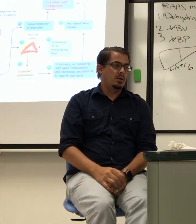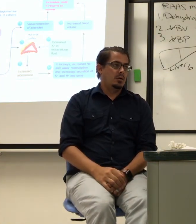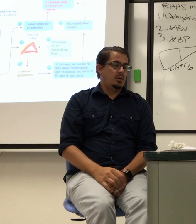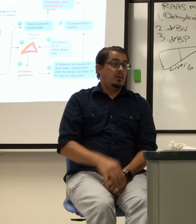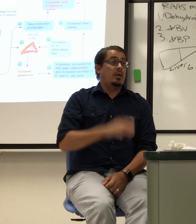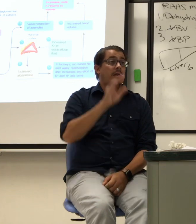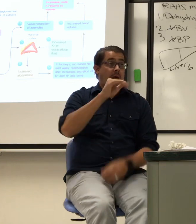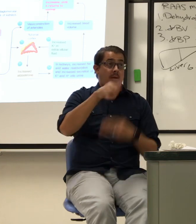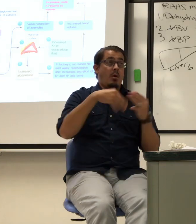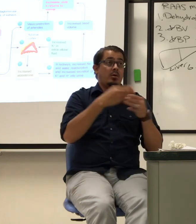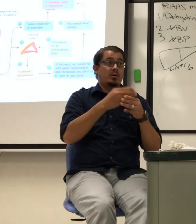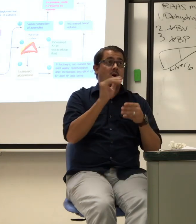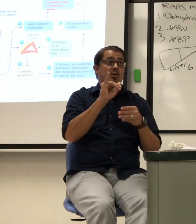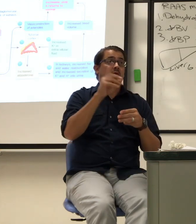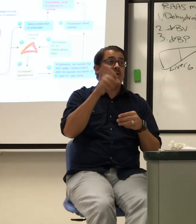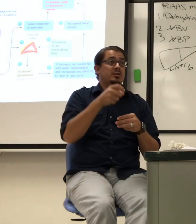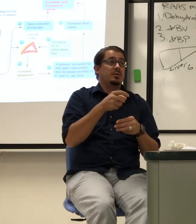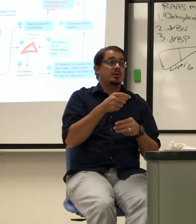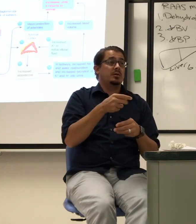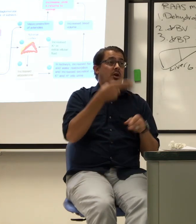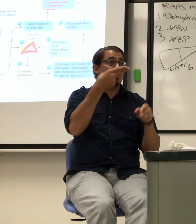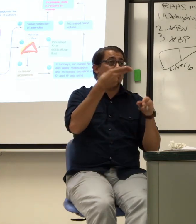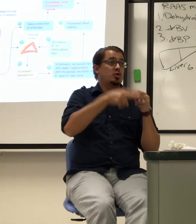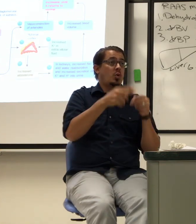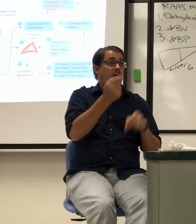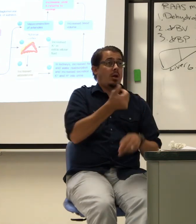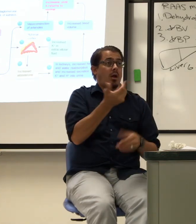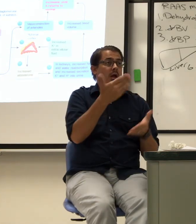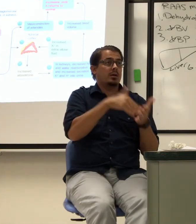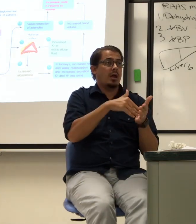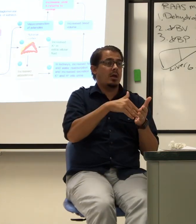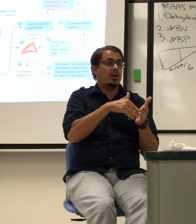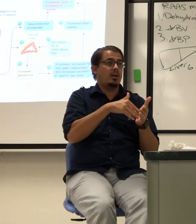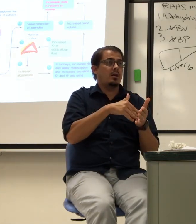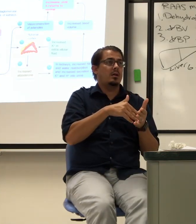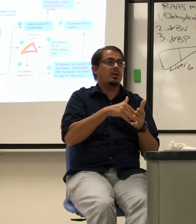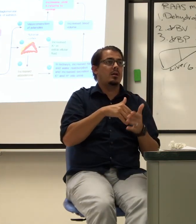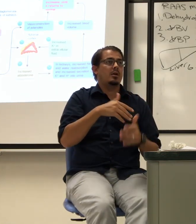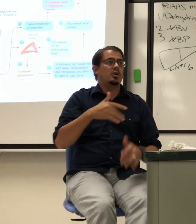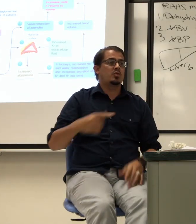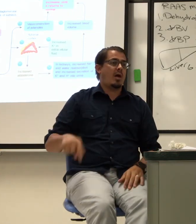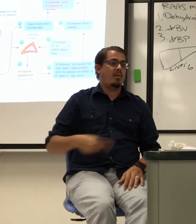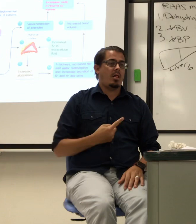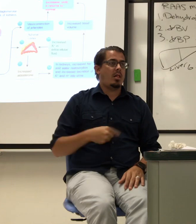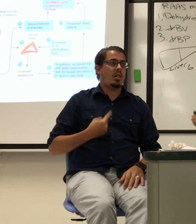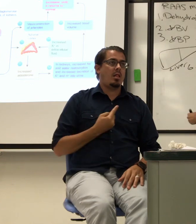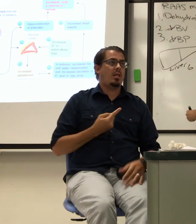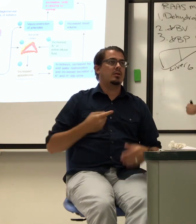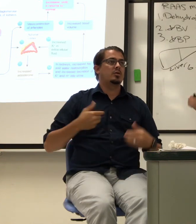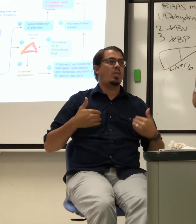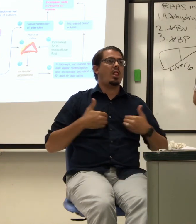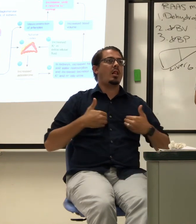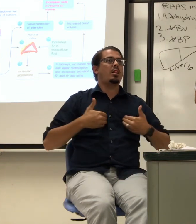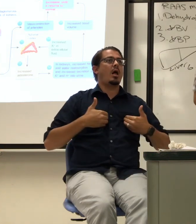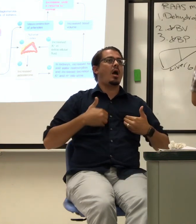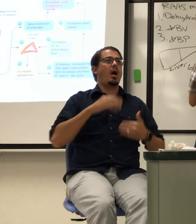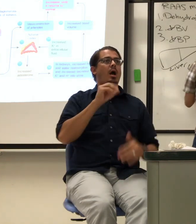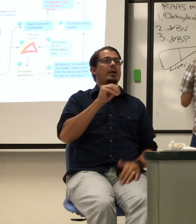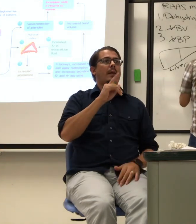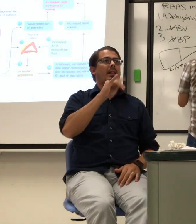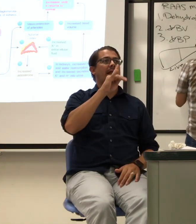That molecule also needs to be cleaved again. It travels to the lung capillaries. For number 7, we're going to go to number